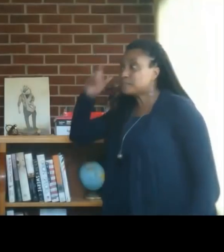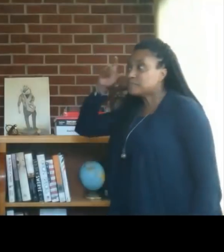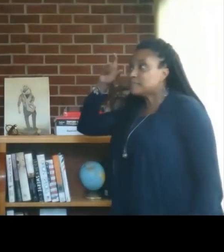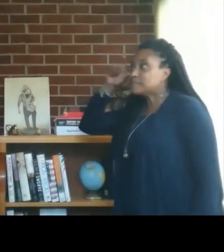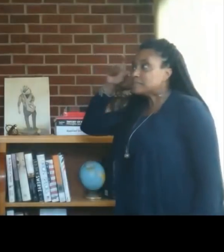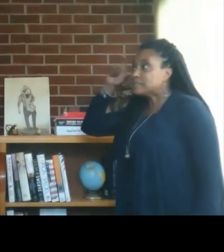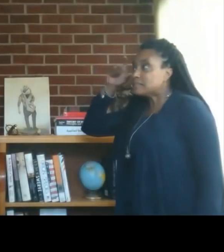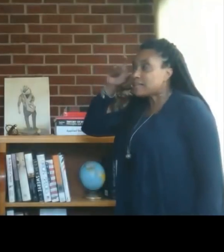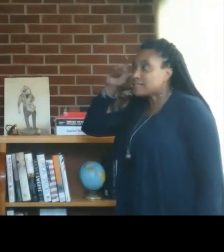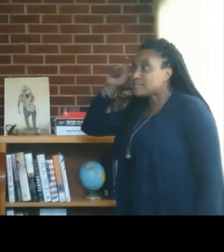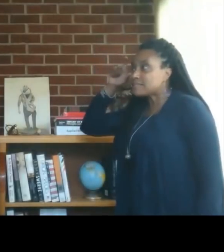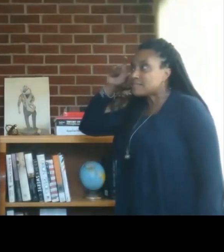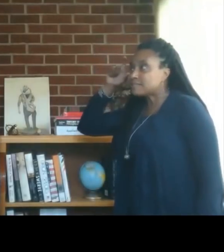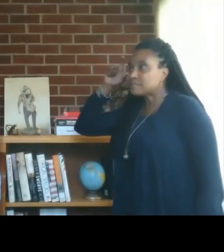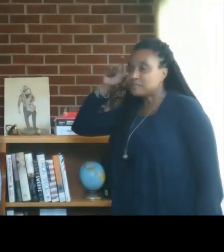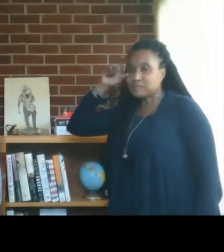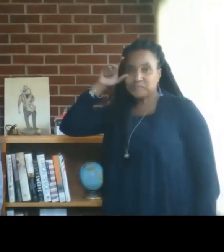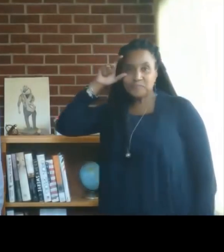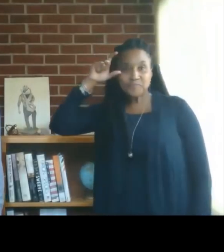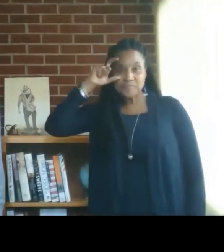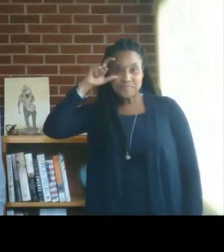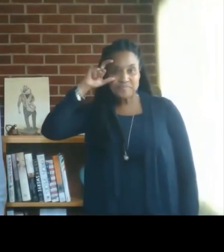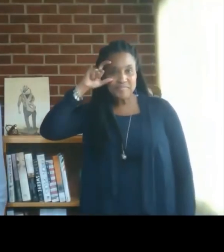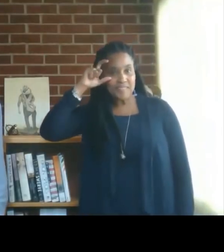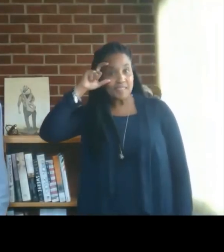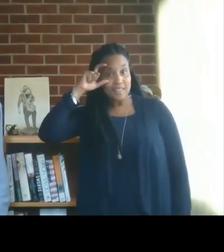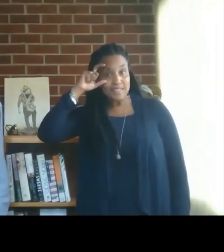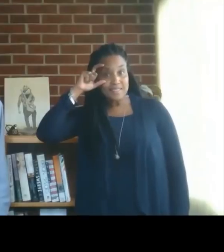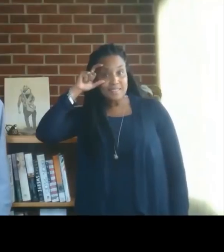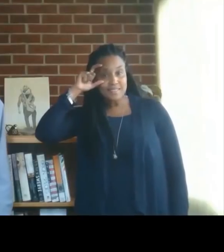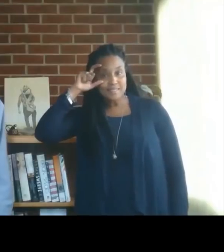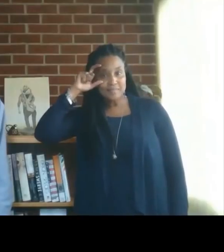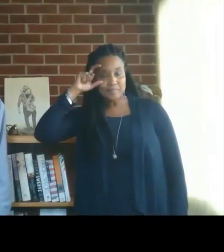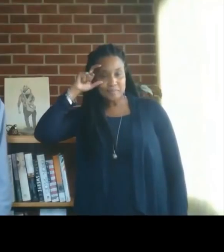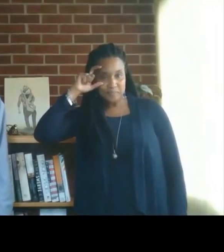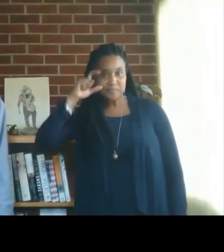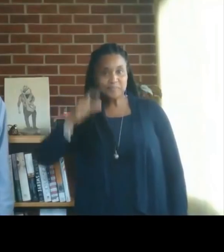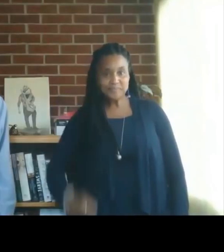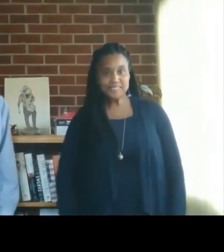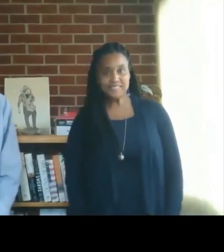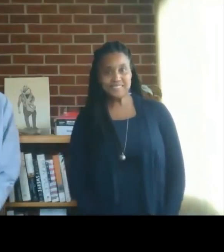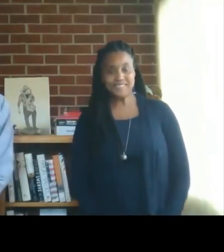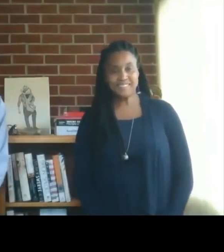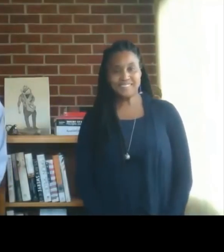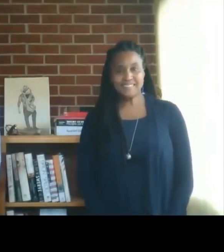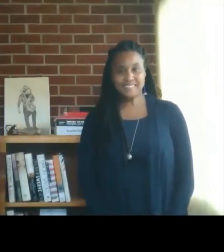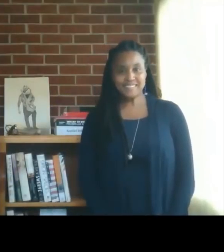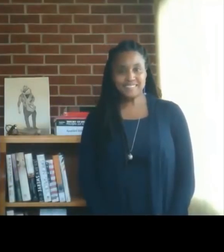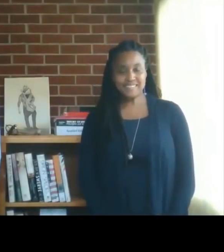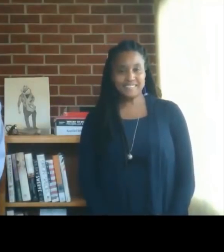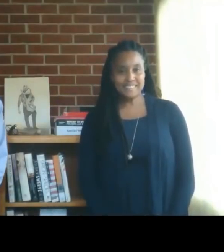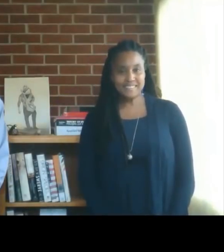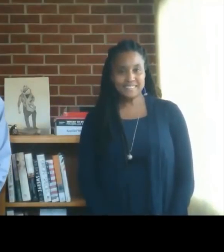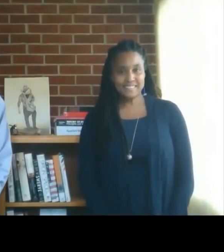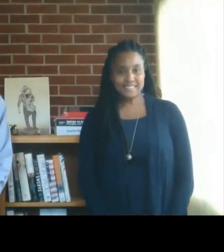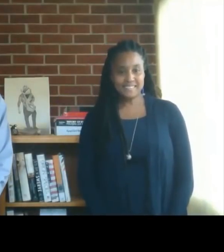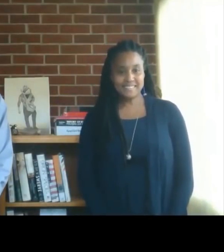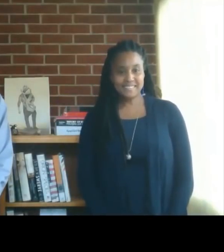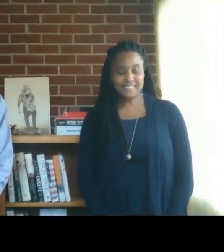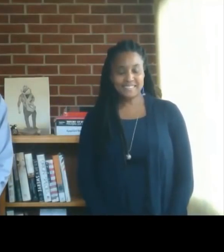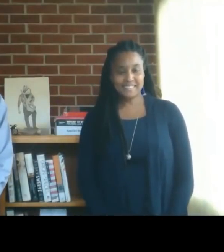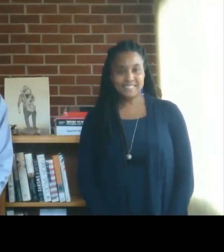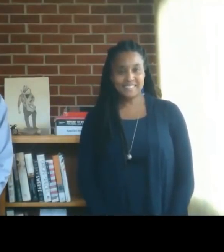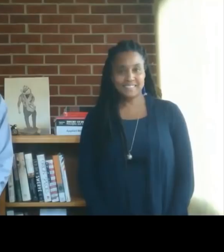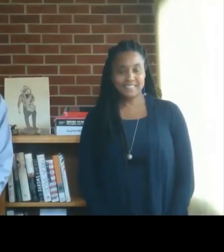Glasses. Glasses. Glasses. Glasses. Glasses. Your turn.